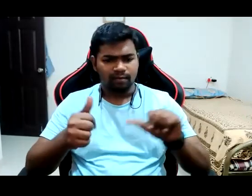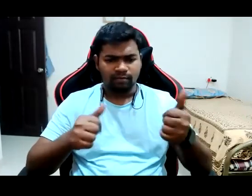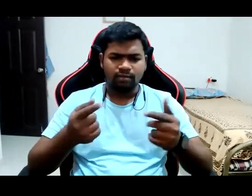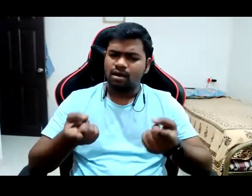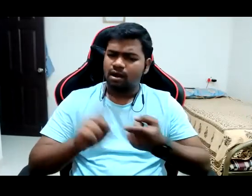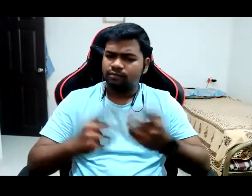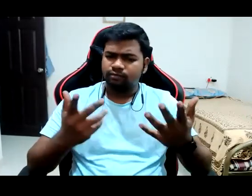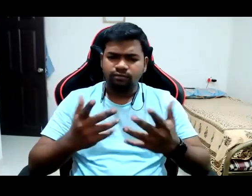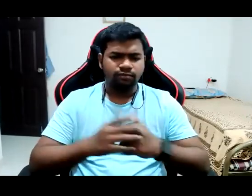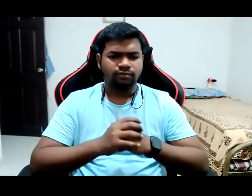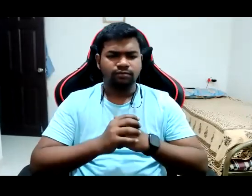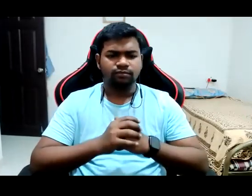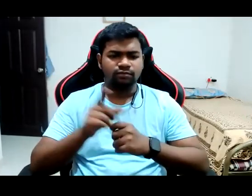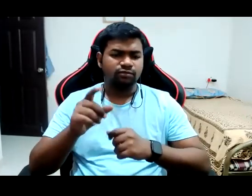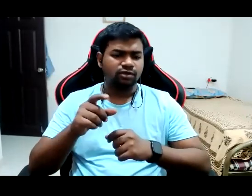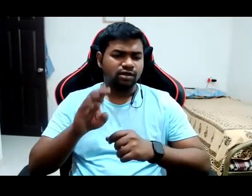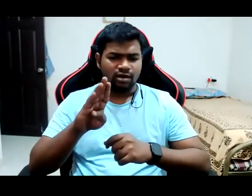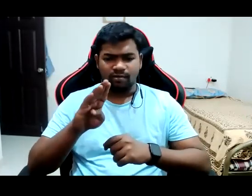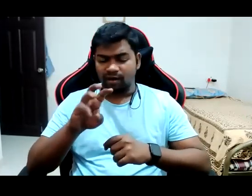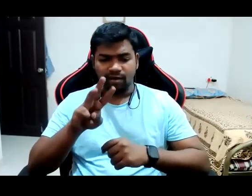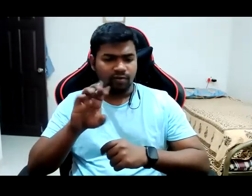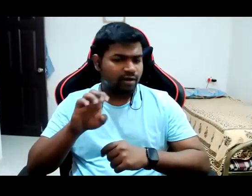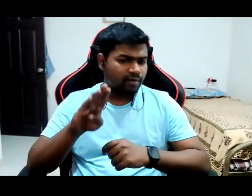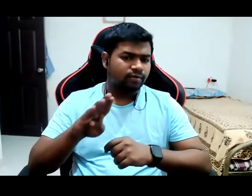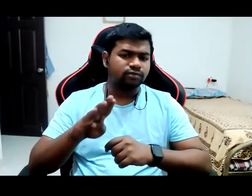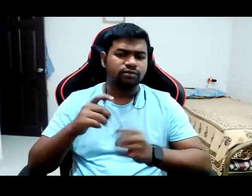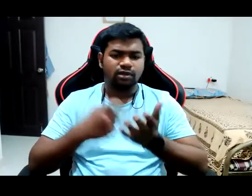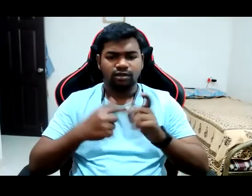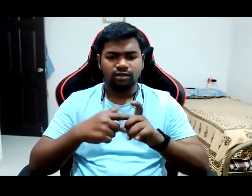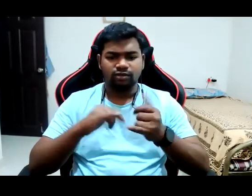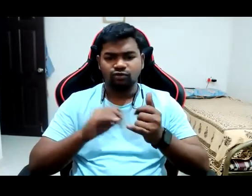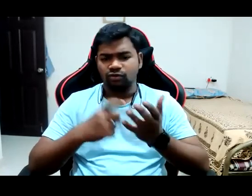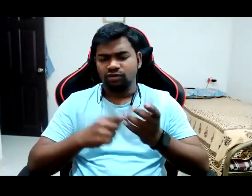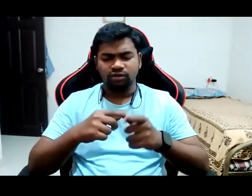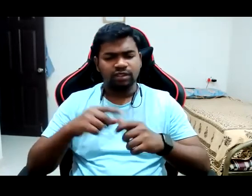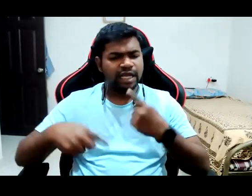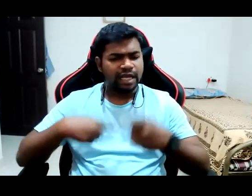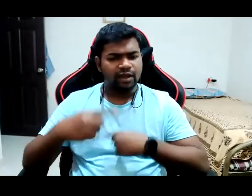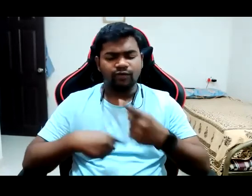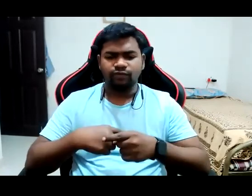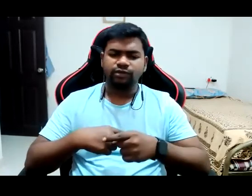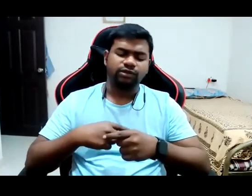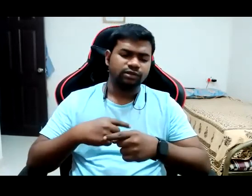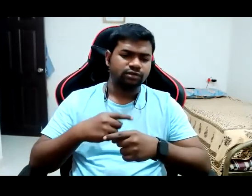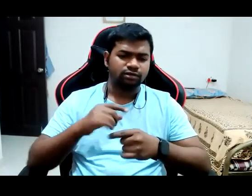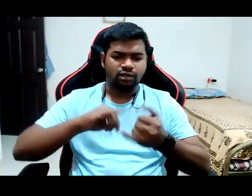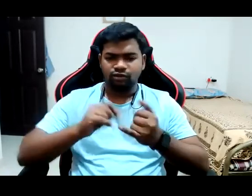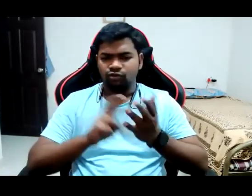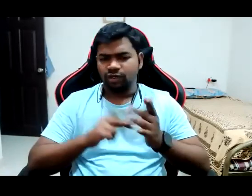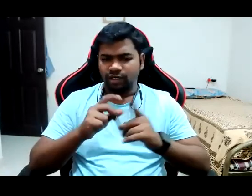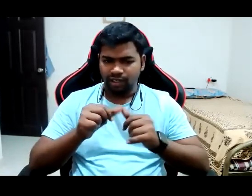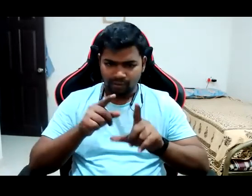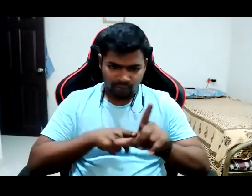is basically webinars or resources every Sunday. So these are going to be successful role models across